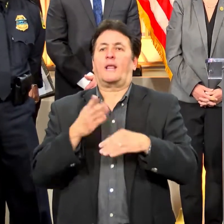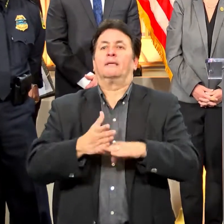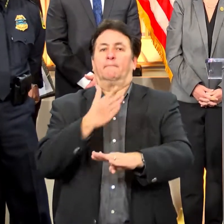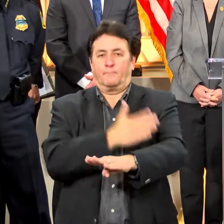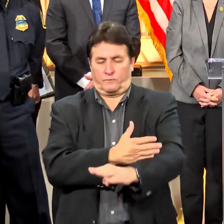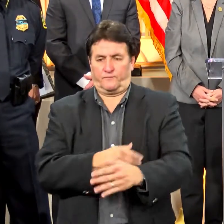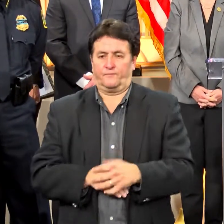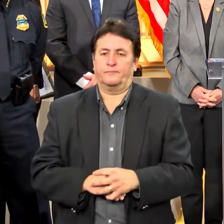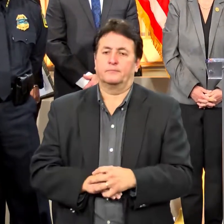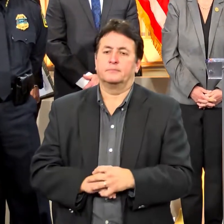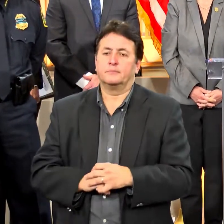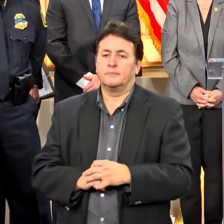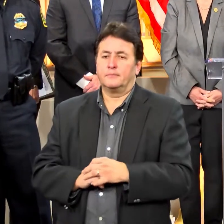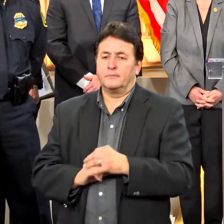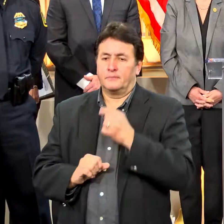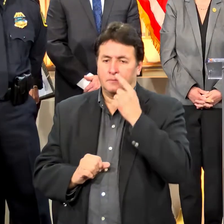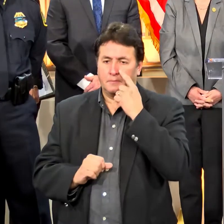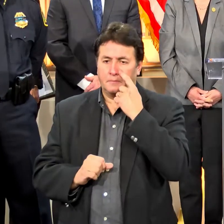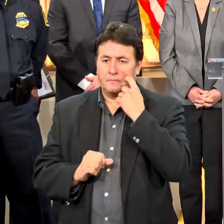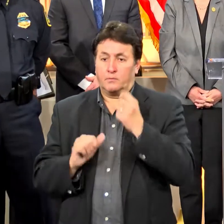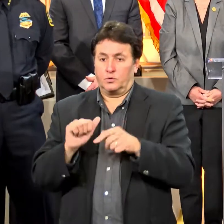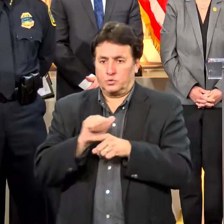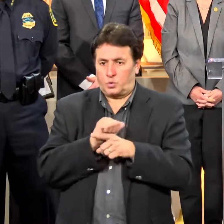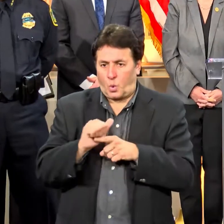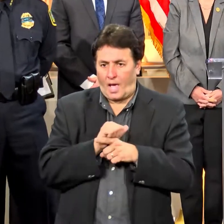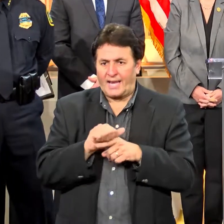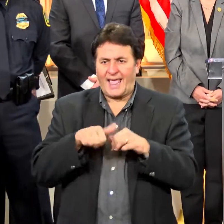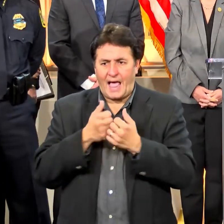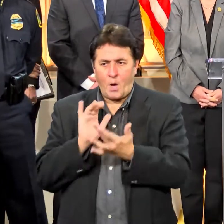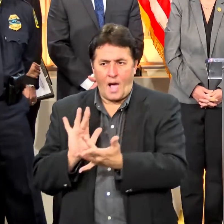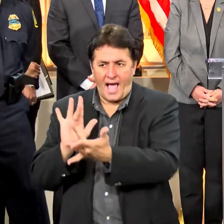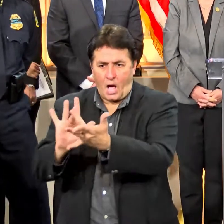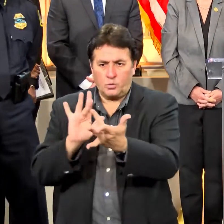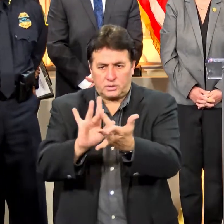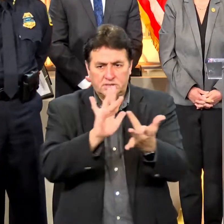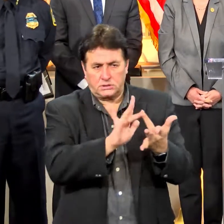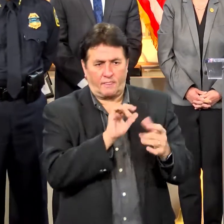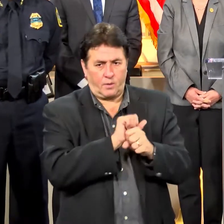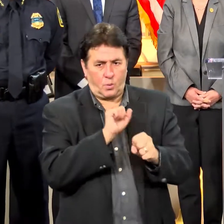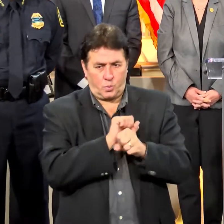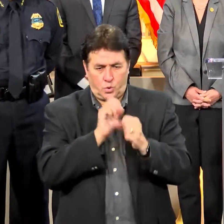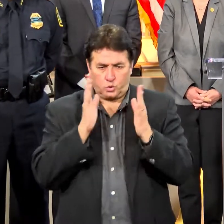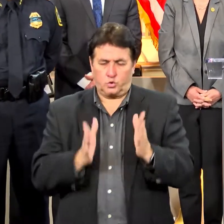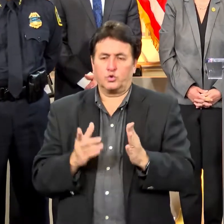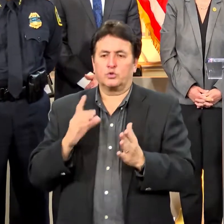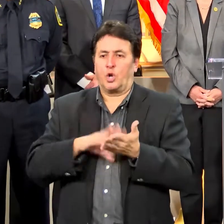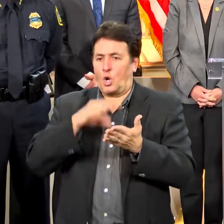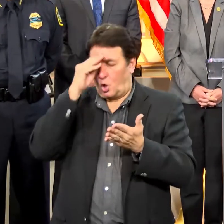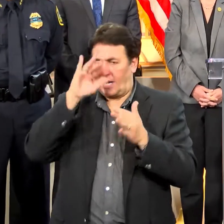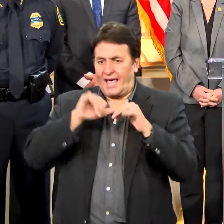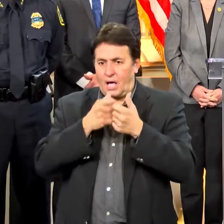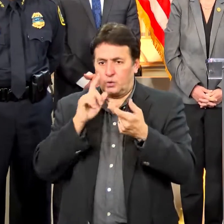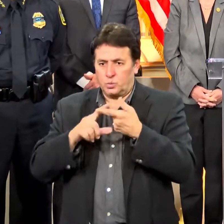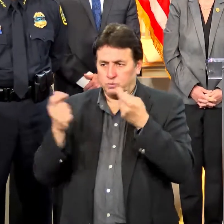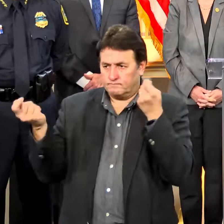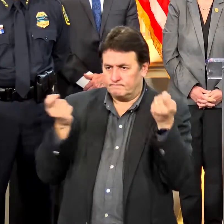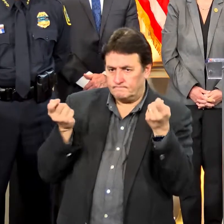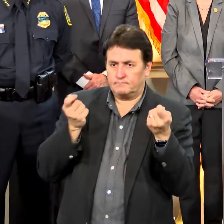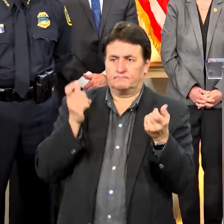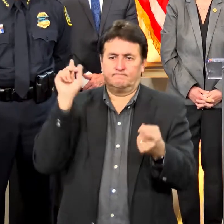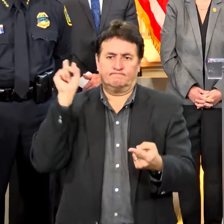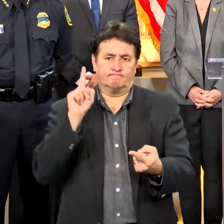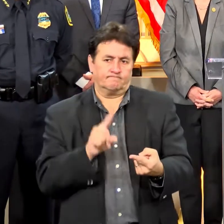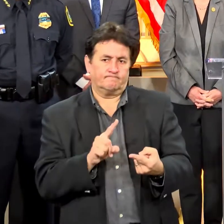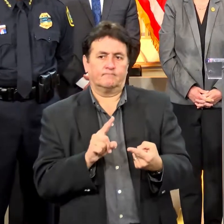model trains and deploys outreach workers and violence interrupters to mitigate conflict on the streets before